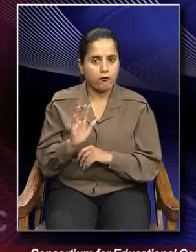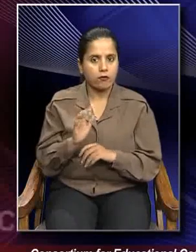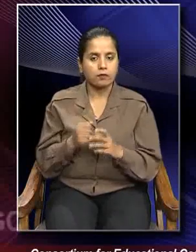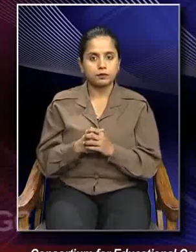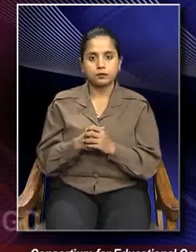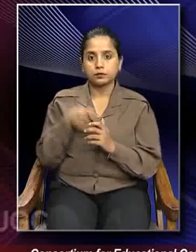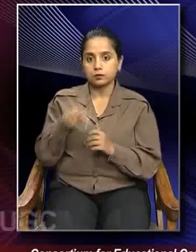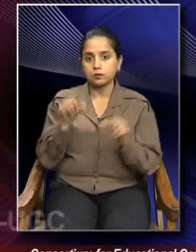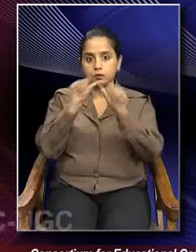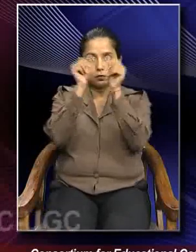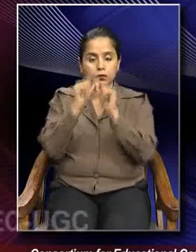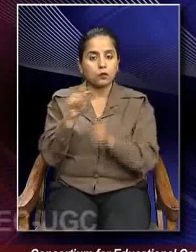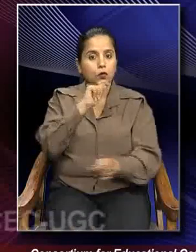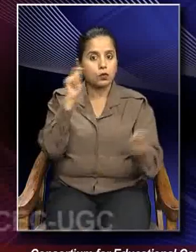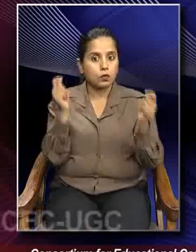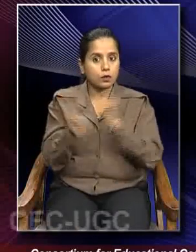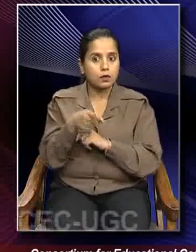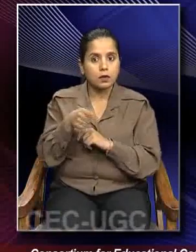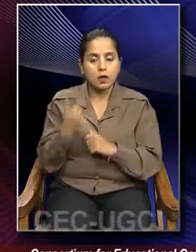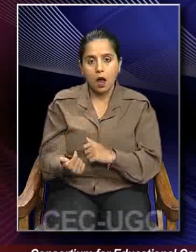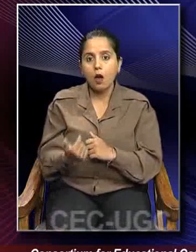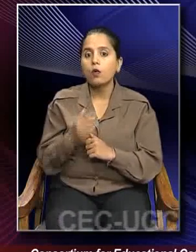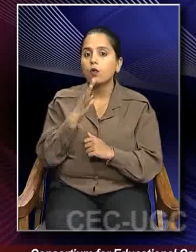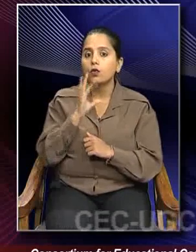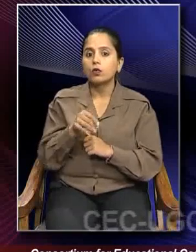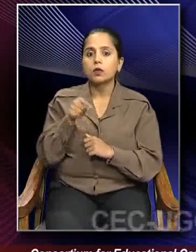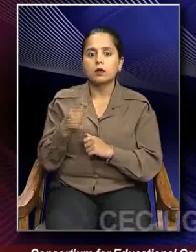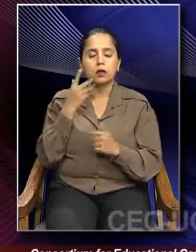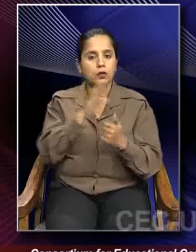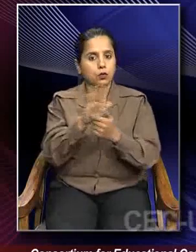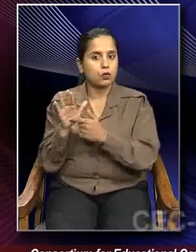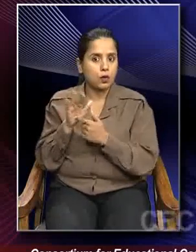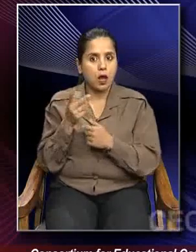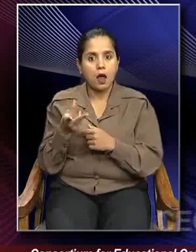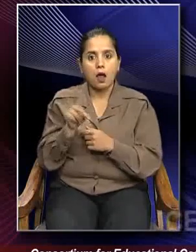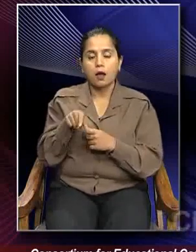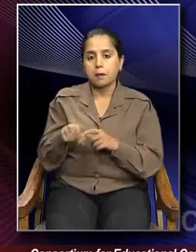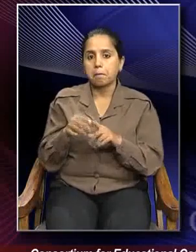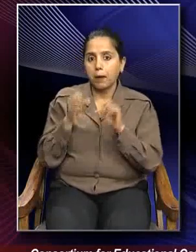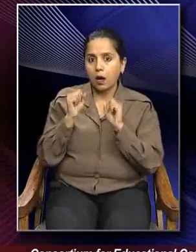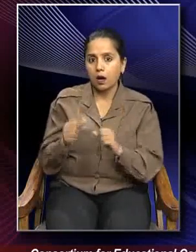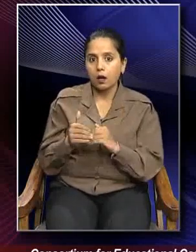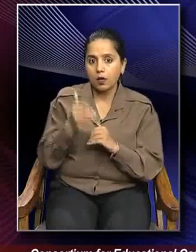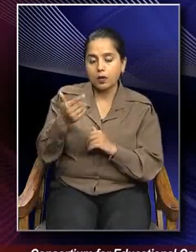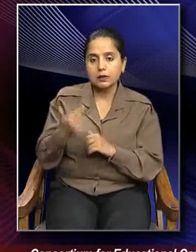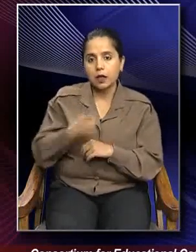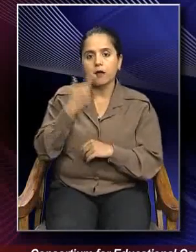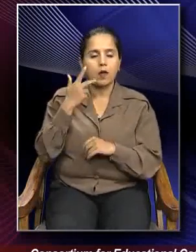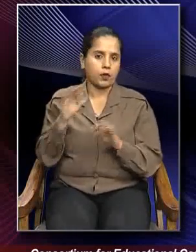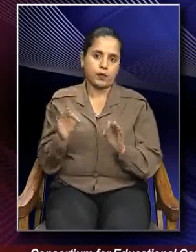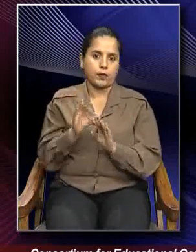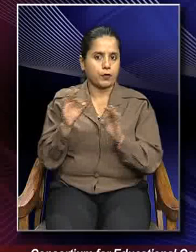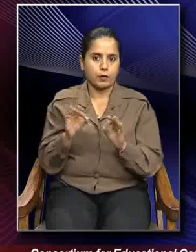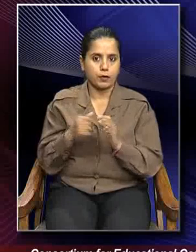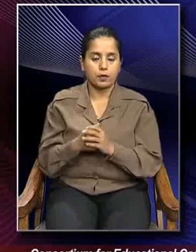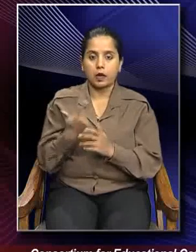So modal change does not militate against the permanence of the self.